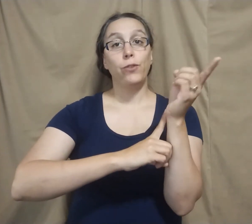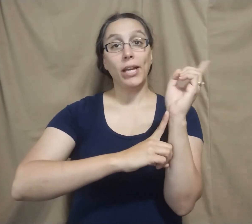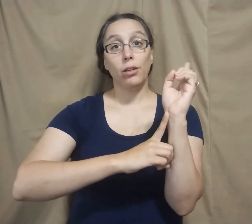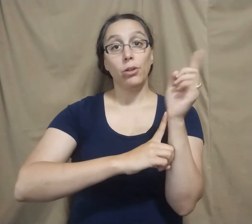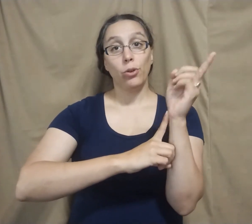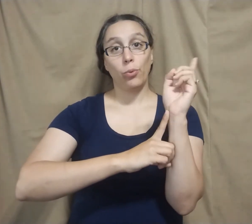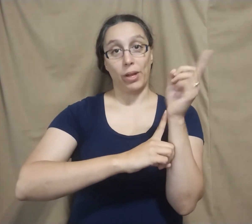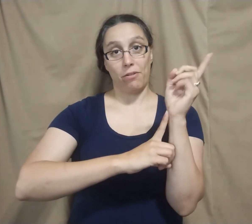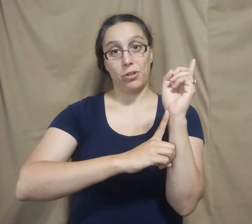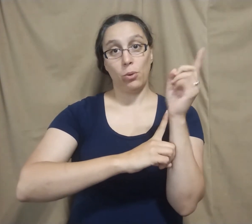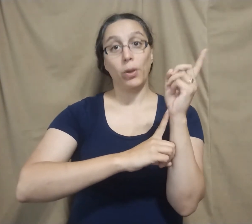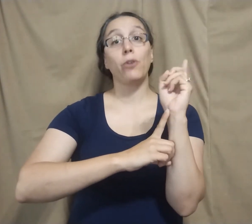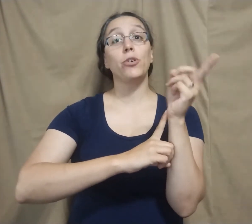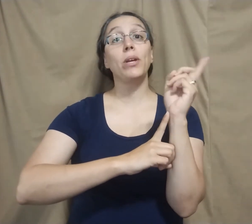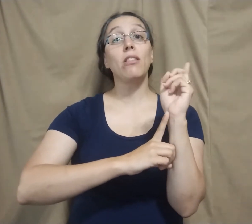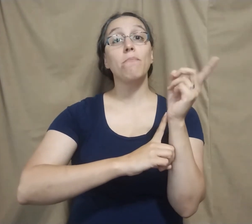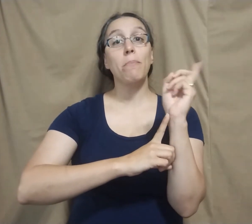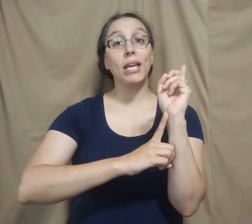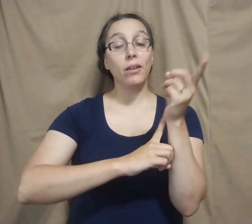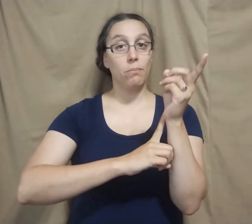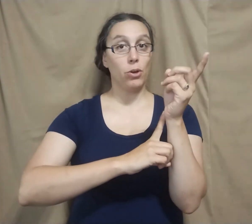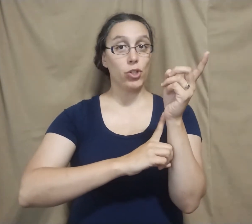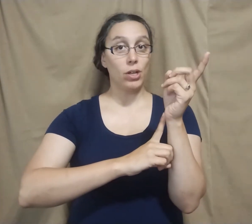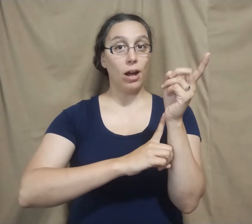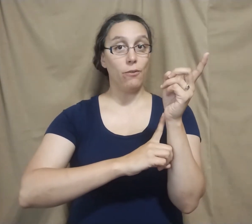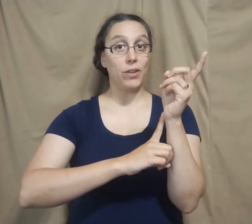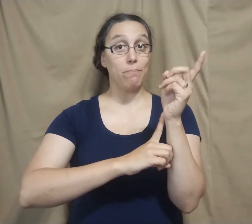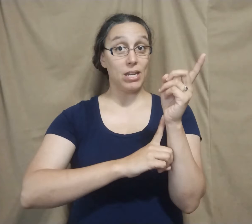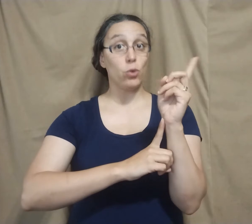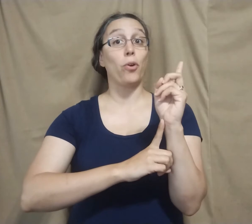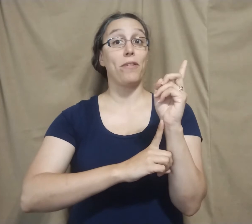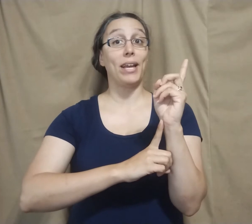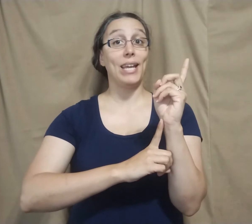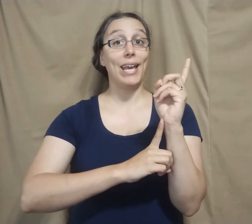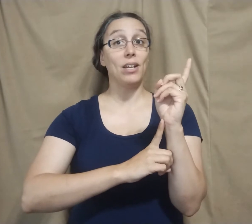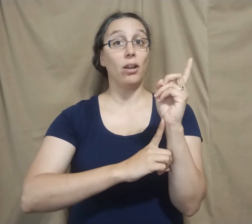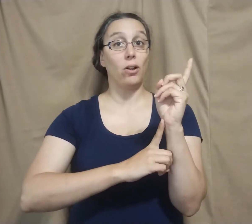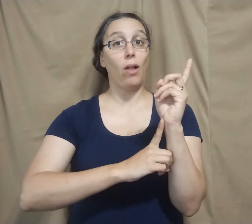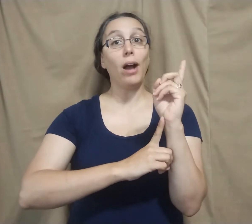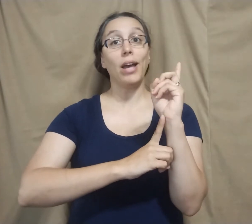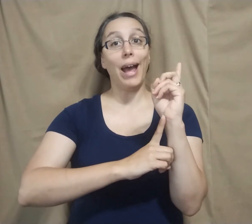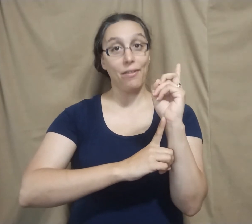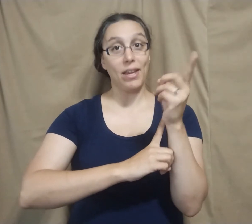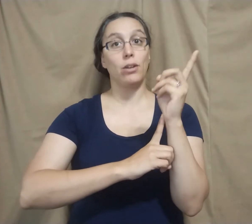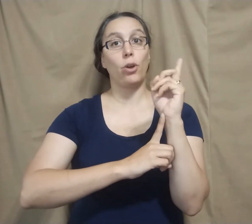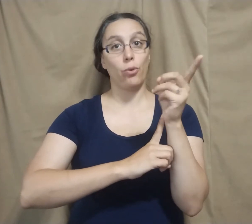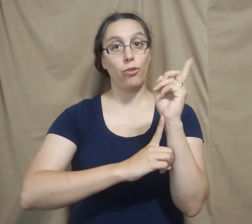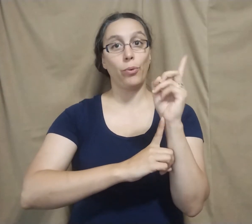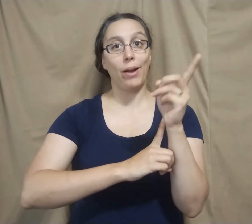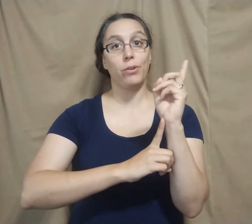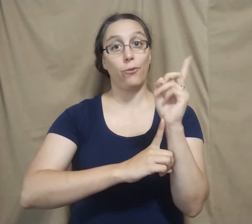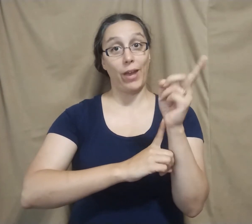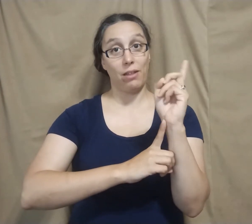flick your wrist. What you're doing is mimicking the motion of the minute or second hand on a clock as it goes around the face.